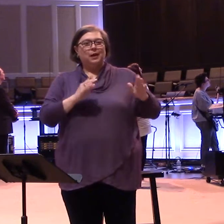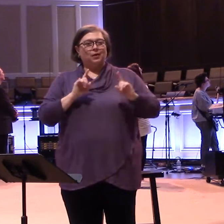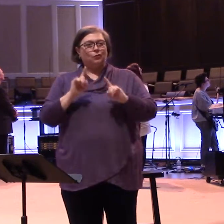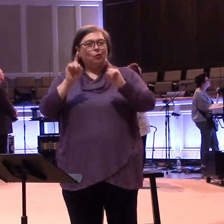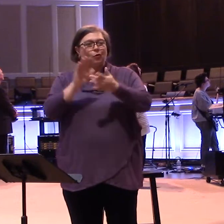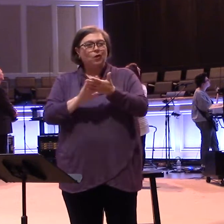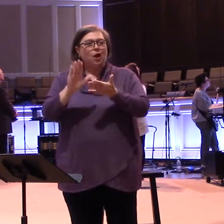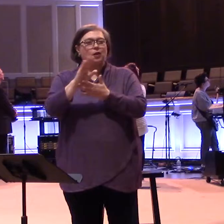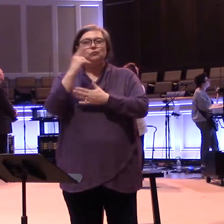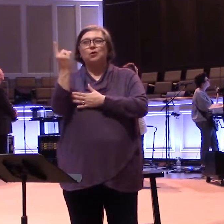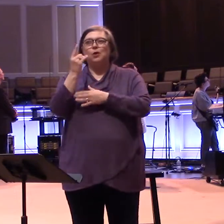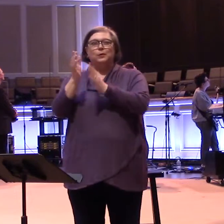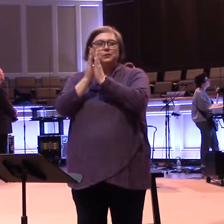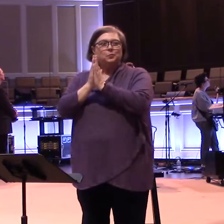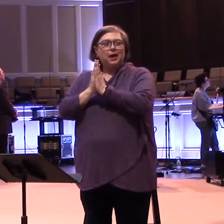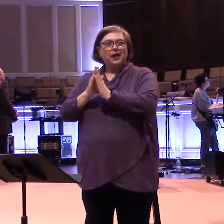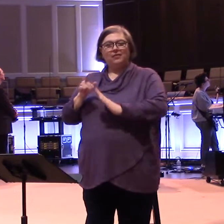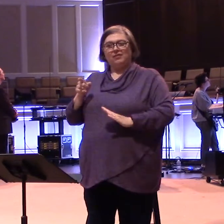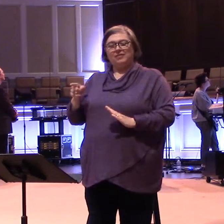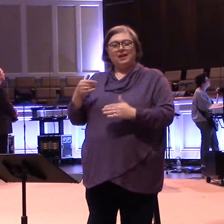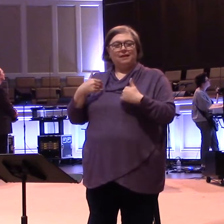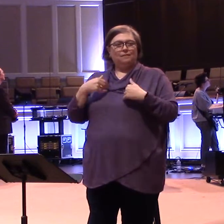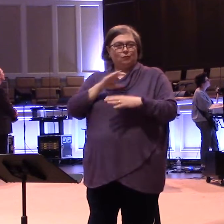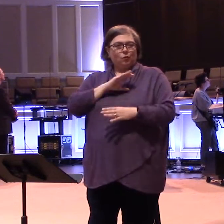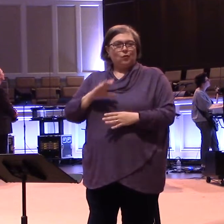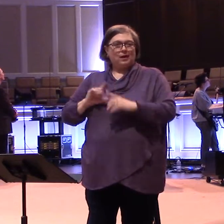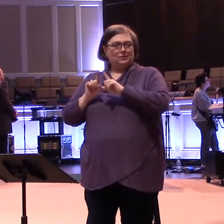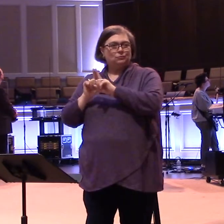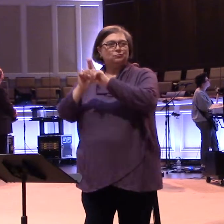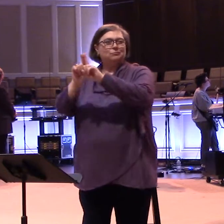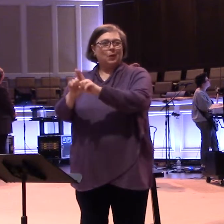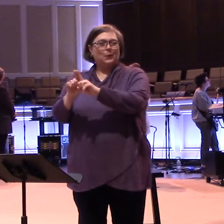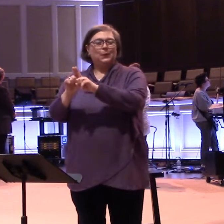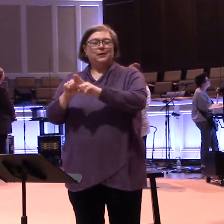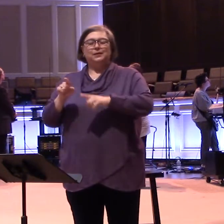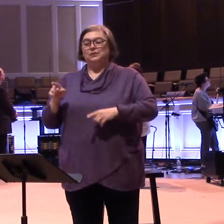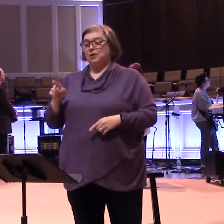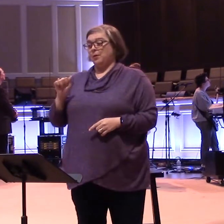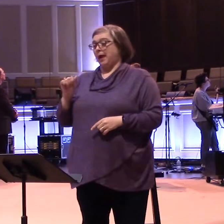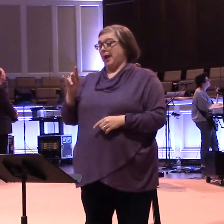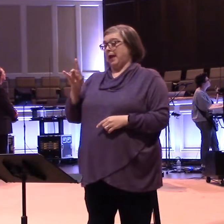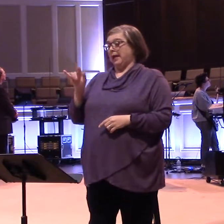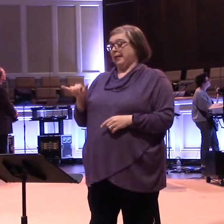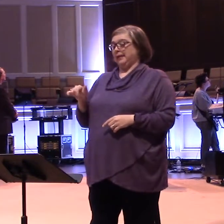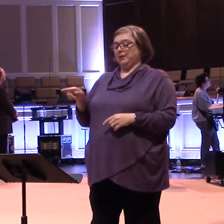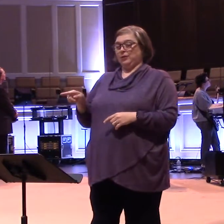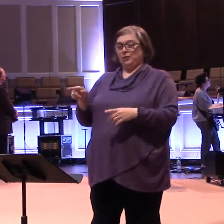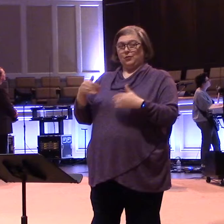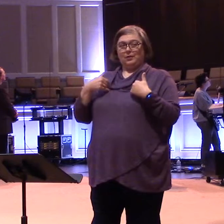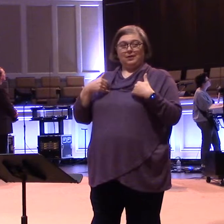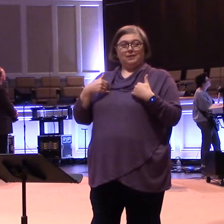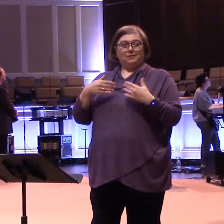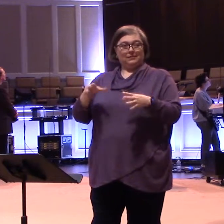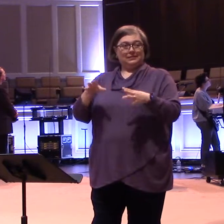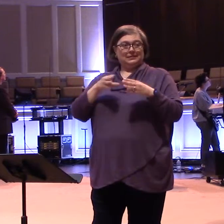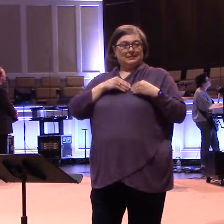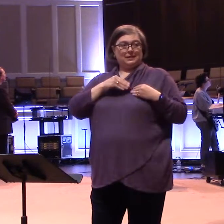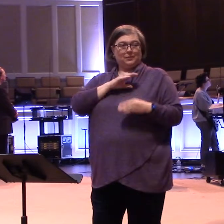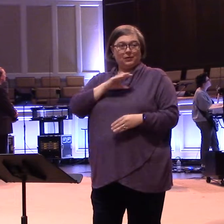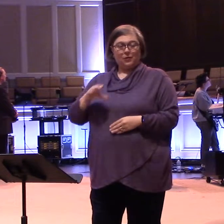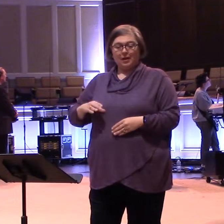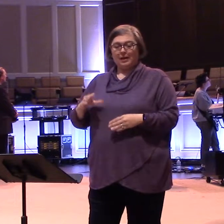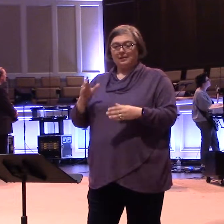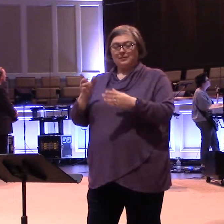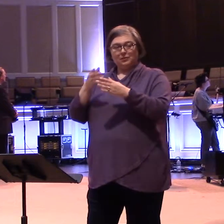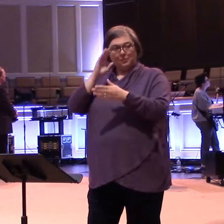evidence of that. So, Allie, do you believe that Jesus Christ is our Lord and Savior, that he came down, died on the cross for our sins, and rose